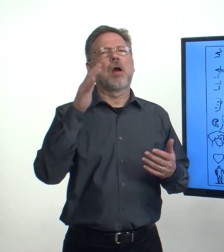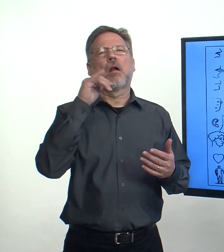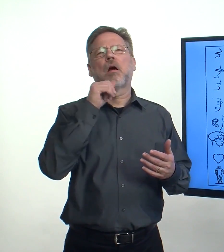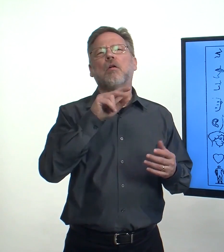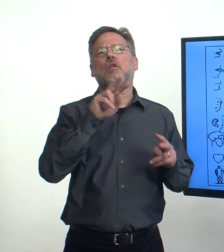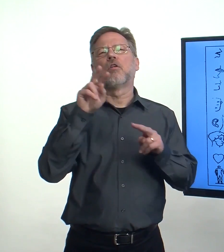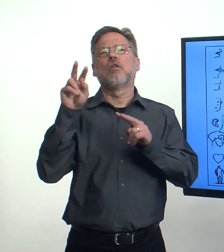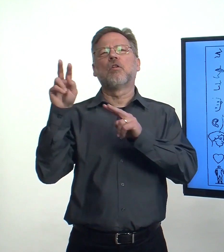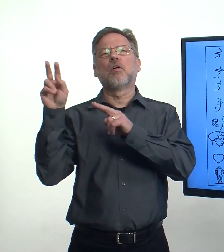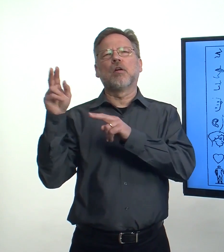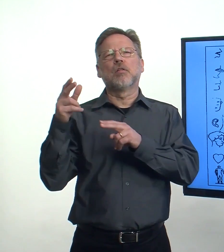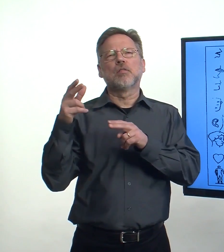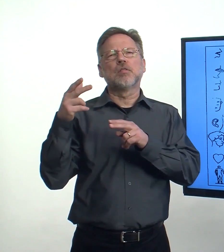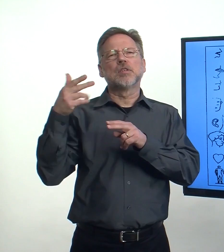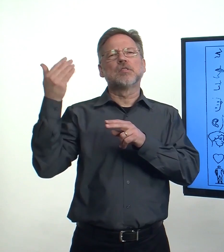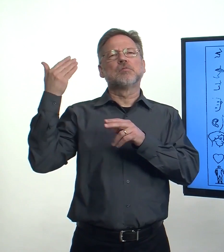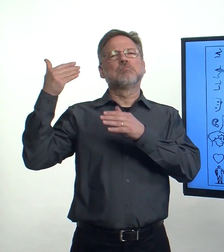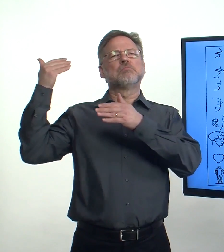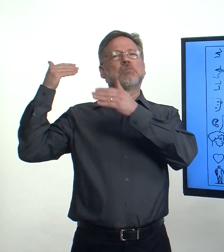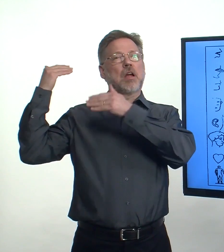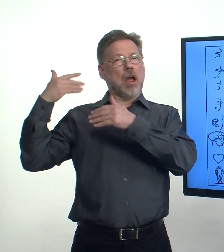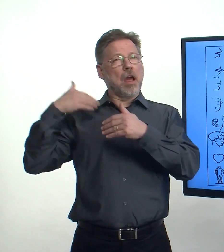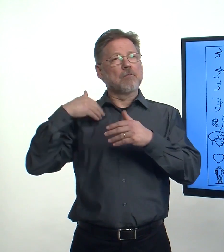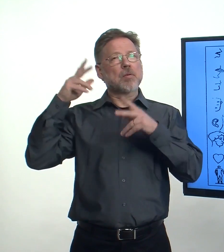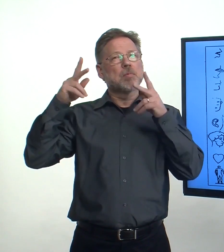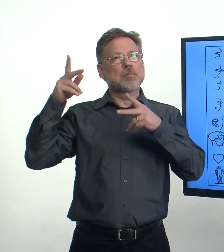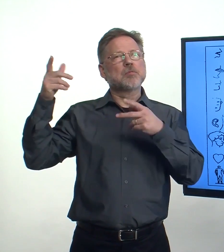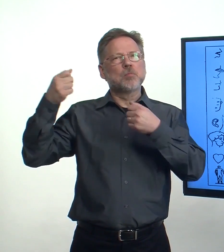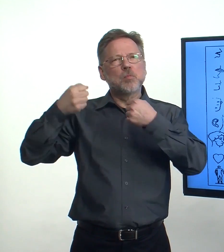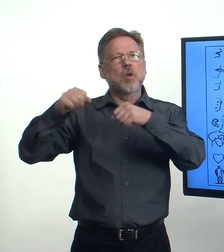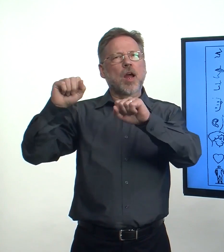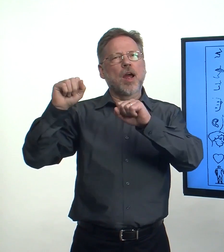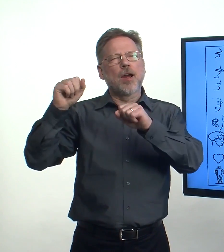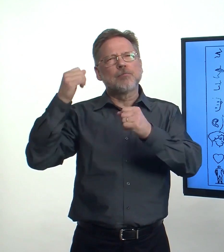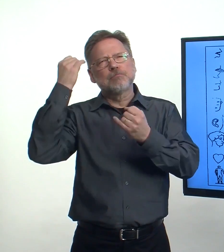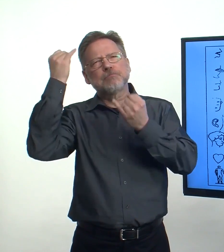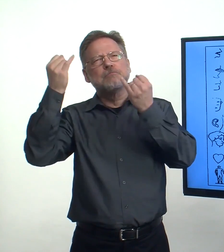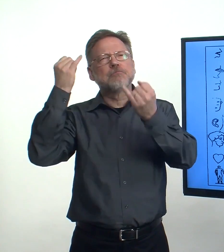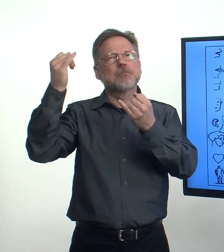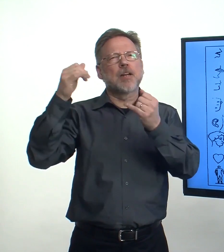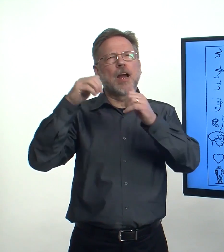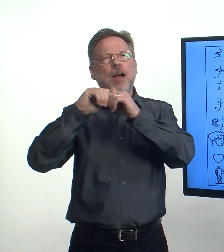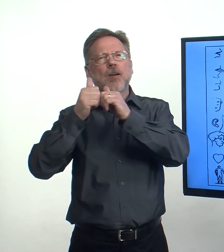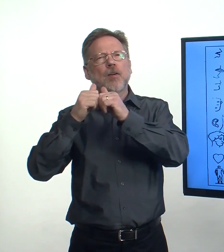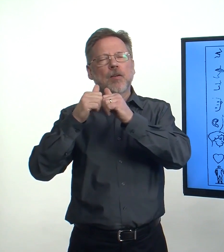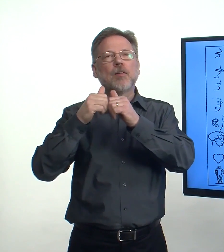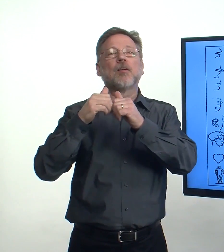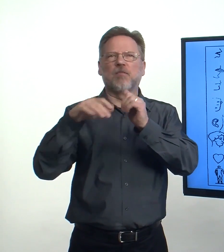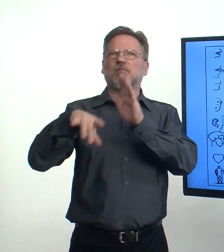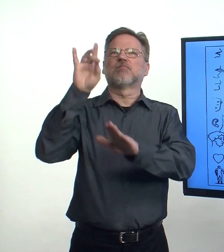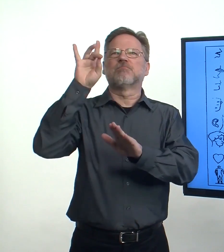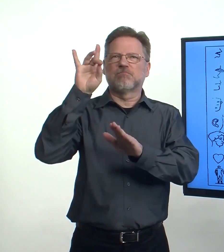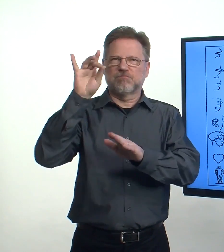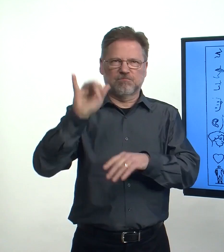Stokoe also wondered whether anyone else had tried to create a similar notation system already, and found one.